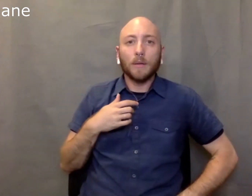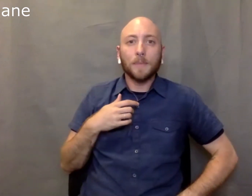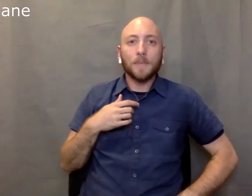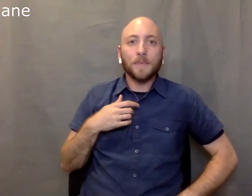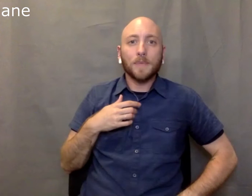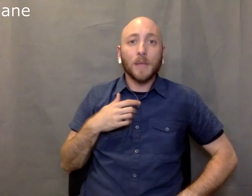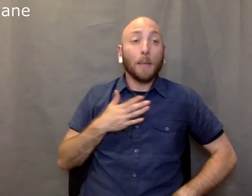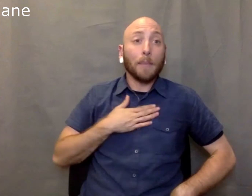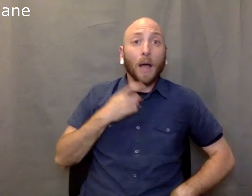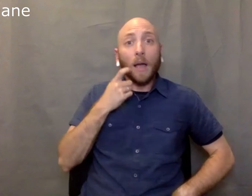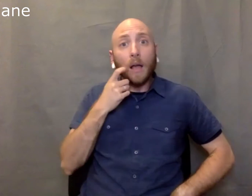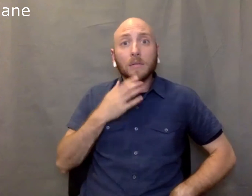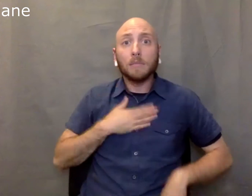raised. There was no childhood trauma.